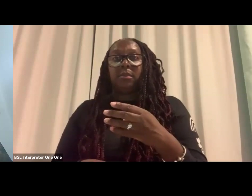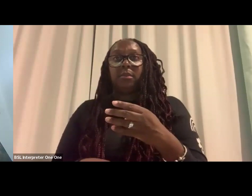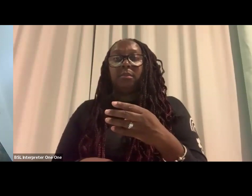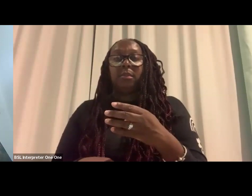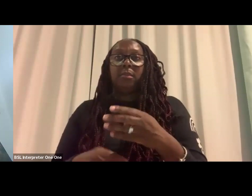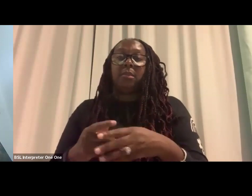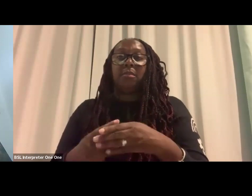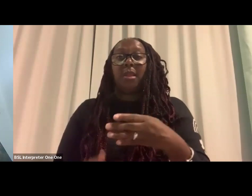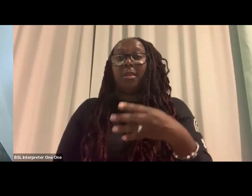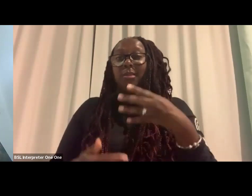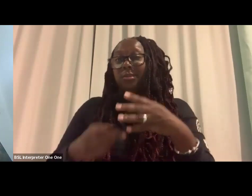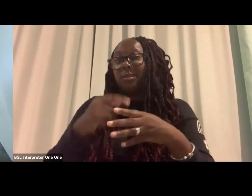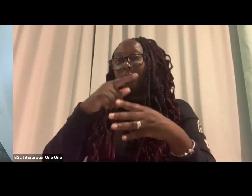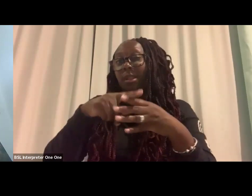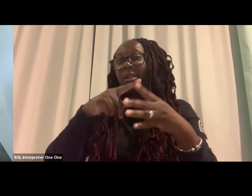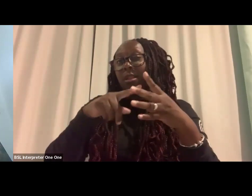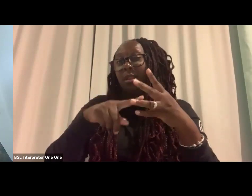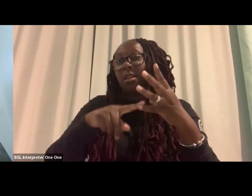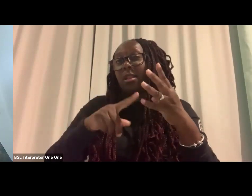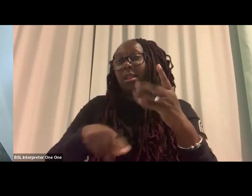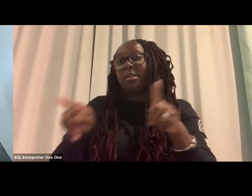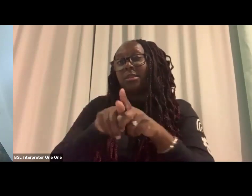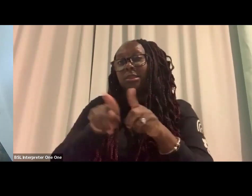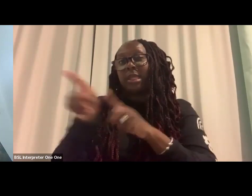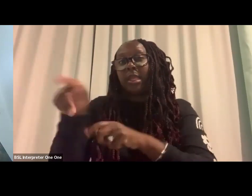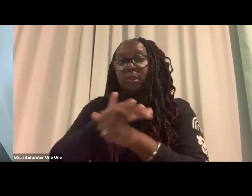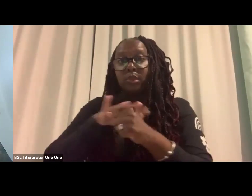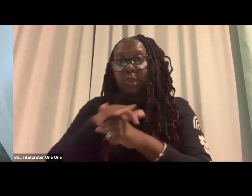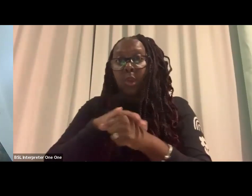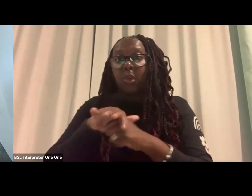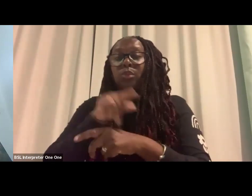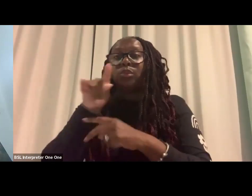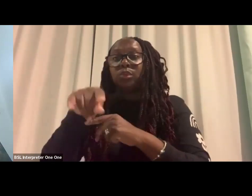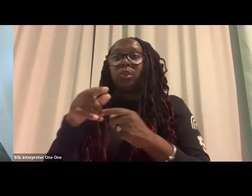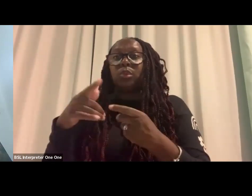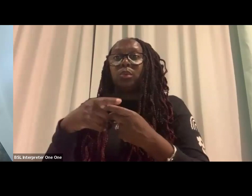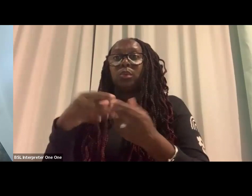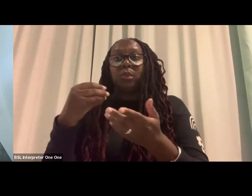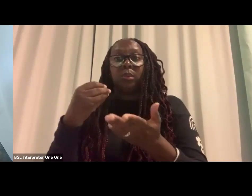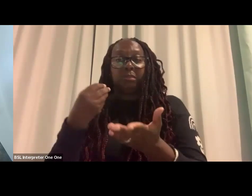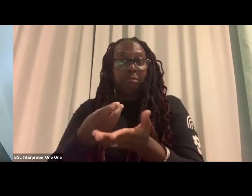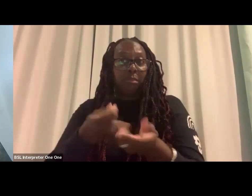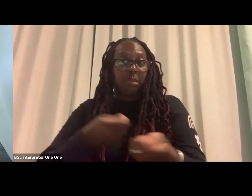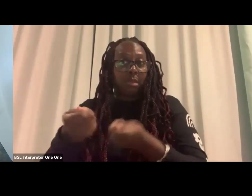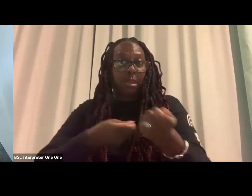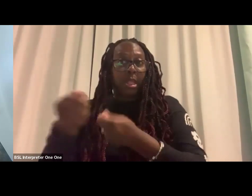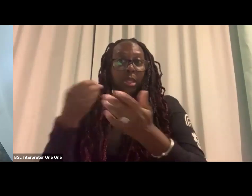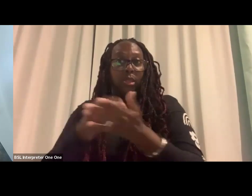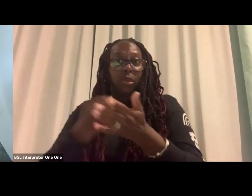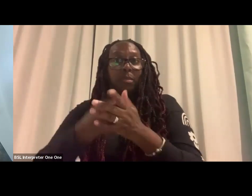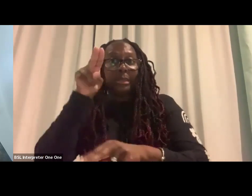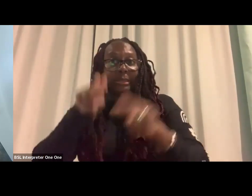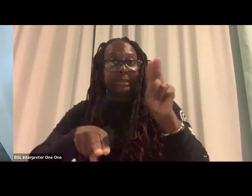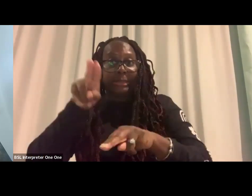public policy formulations go through rigorous social, economic, environmental, and cultural impact assessments to